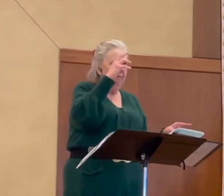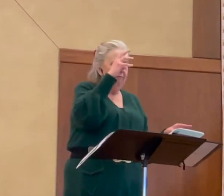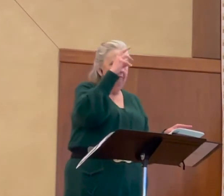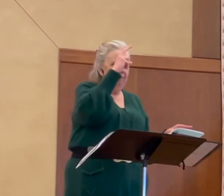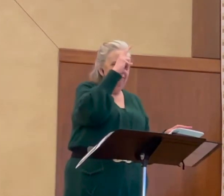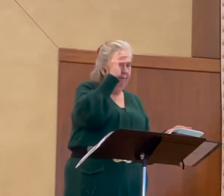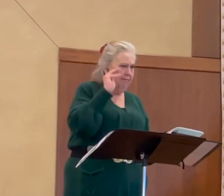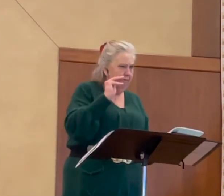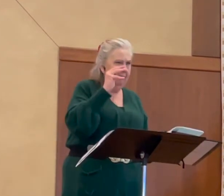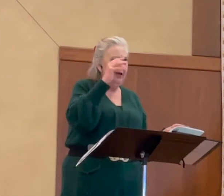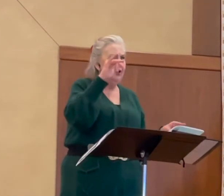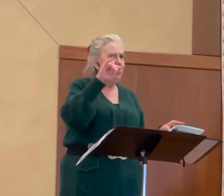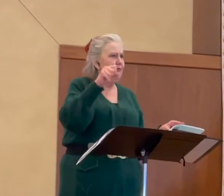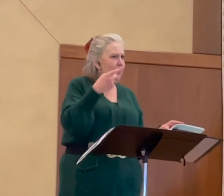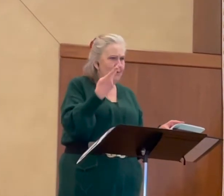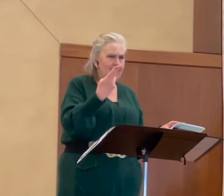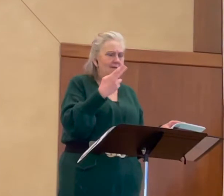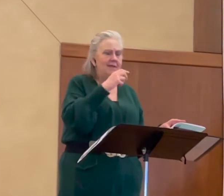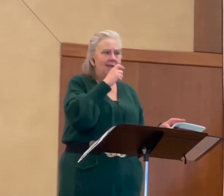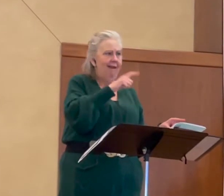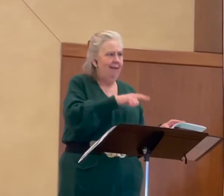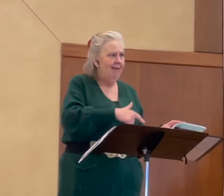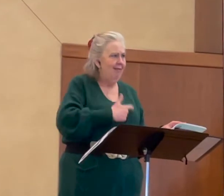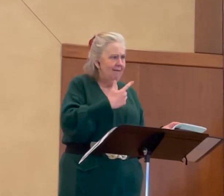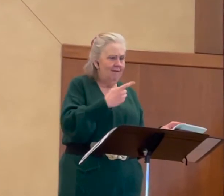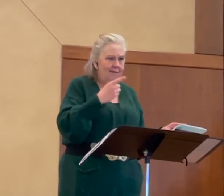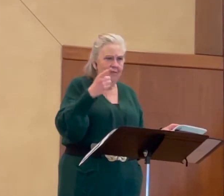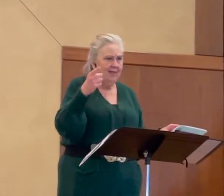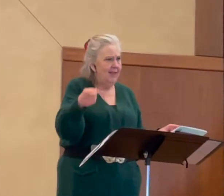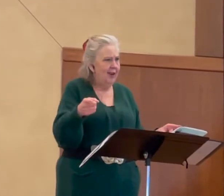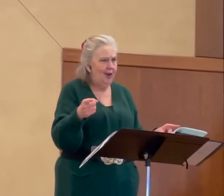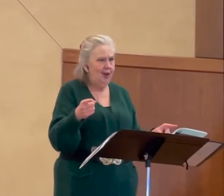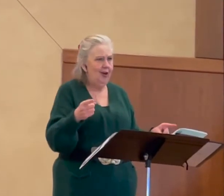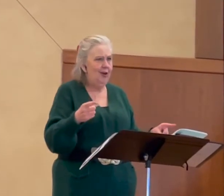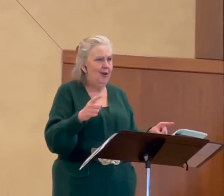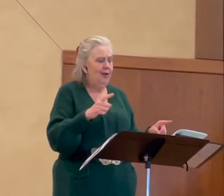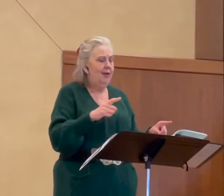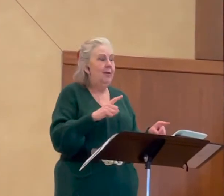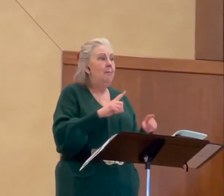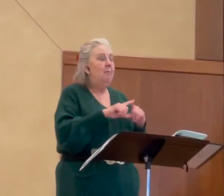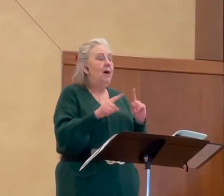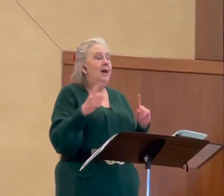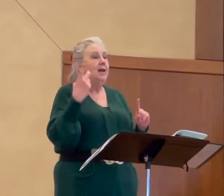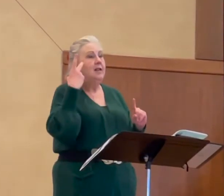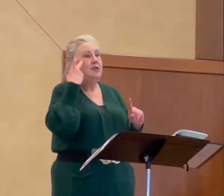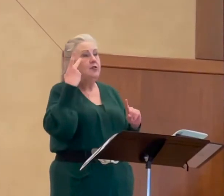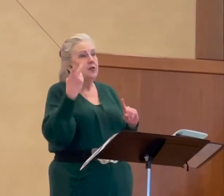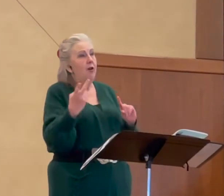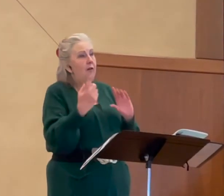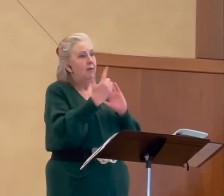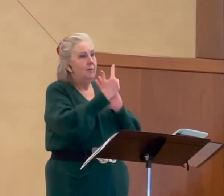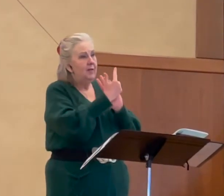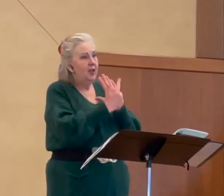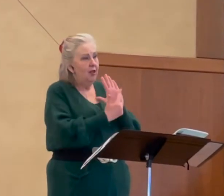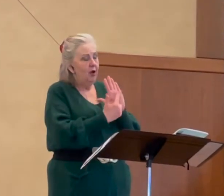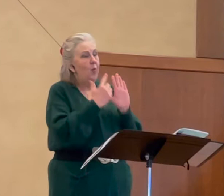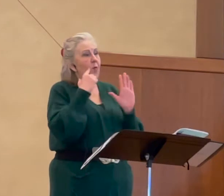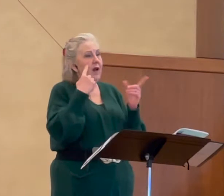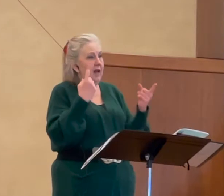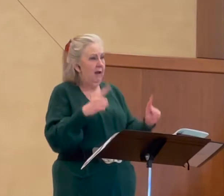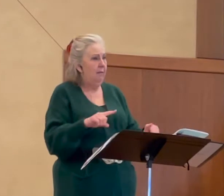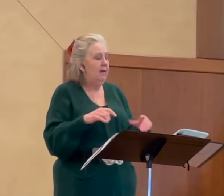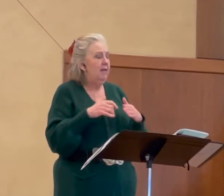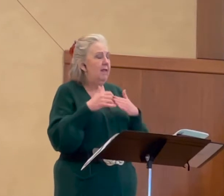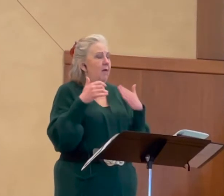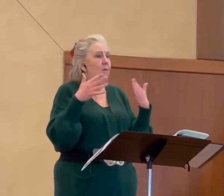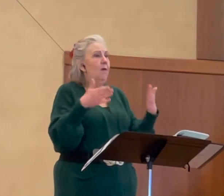But God saw, even through the law of Emperor Augustus, that it would come this way. And so